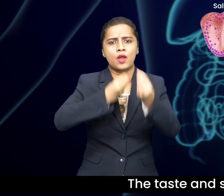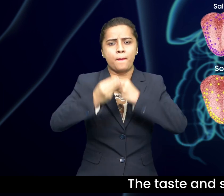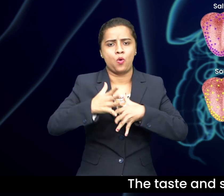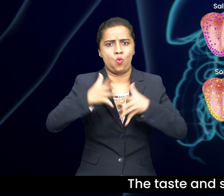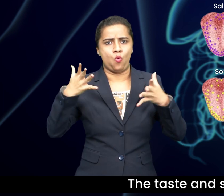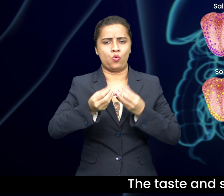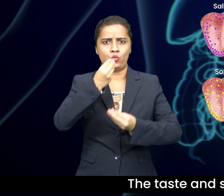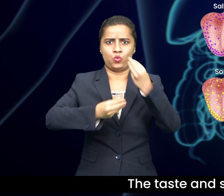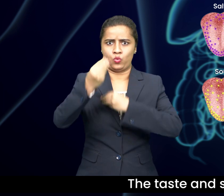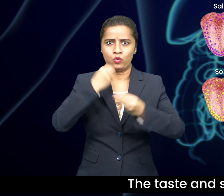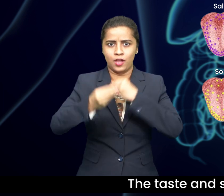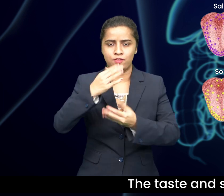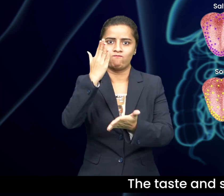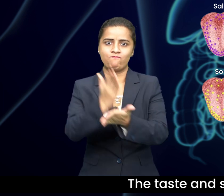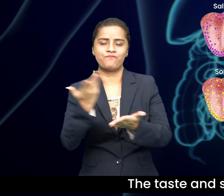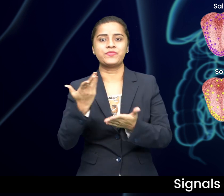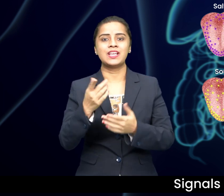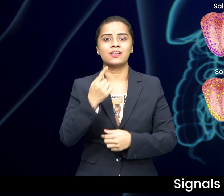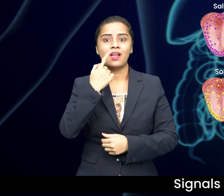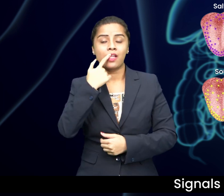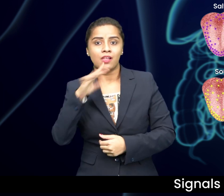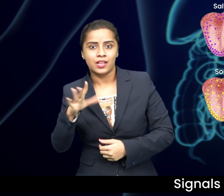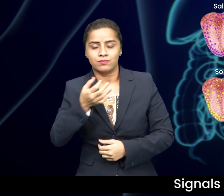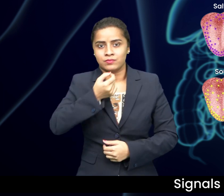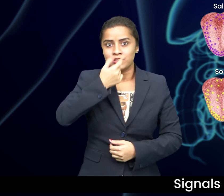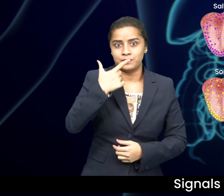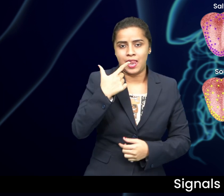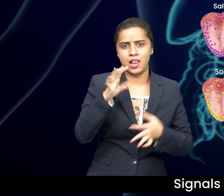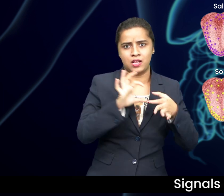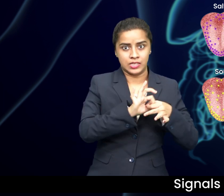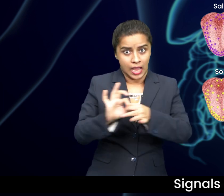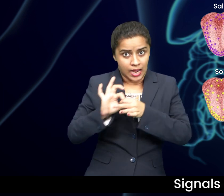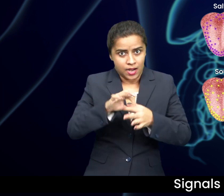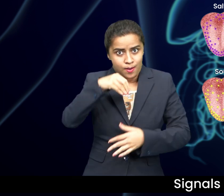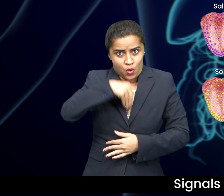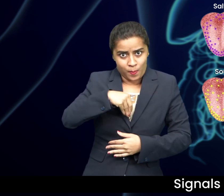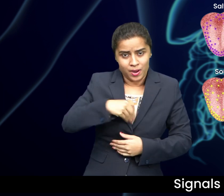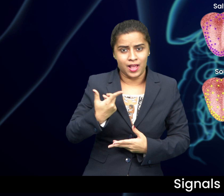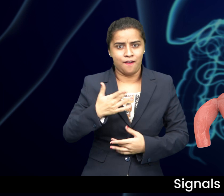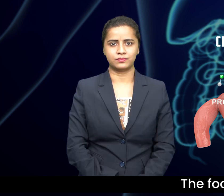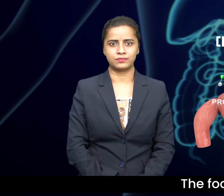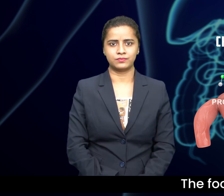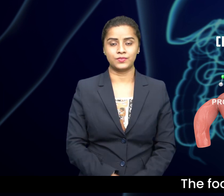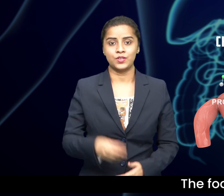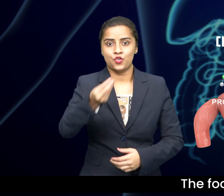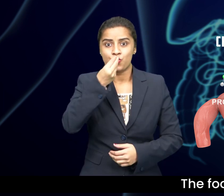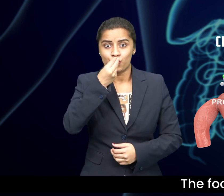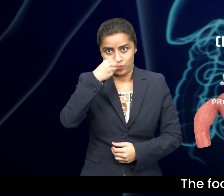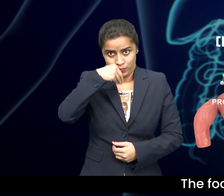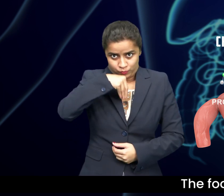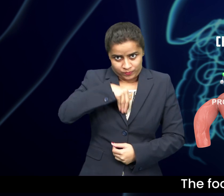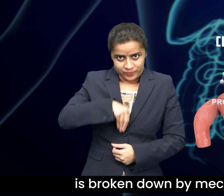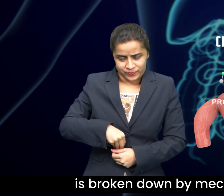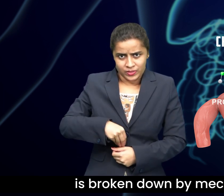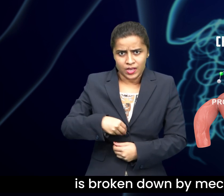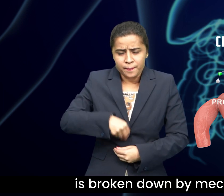The taste and smell are interconnected signals to sense the food. The food we